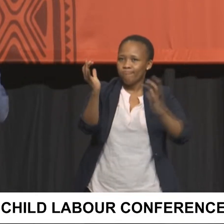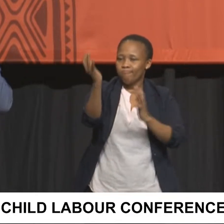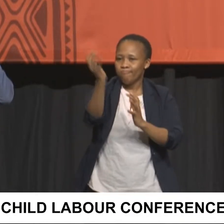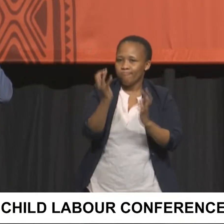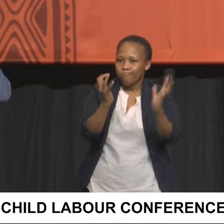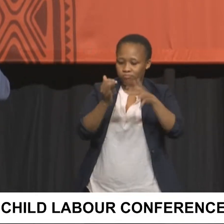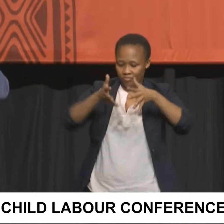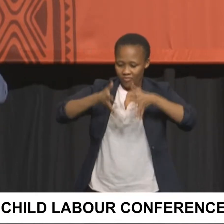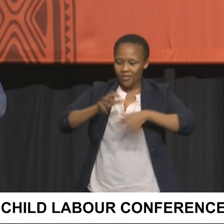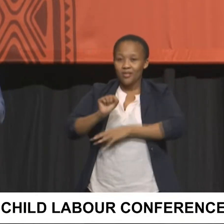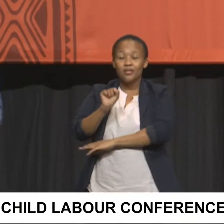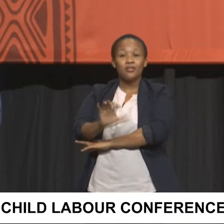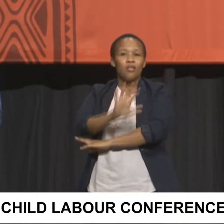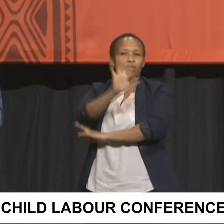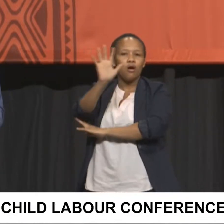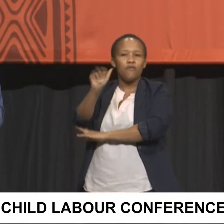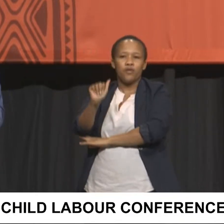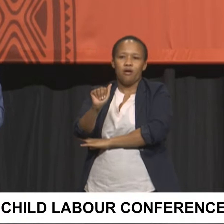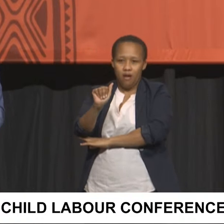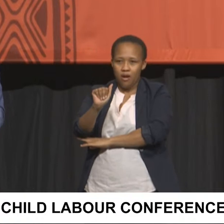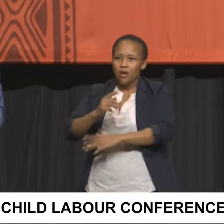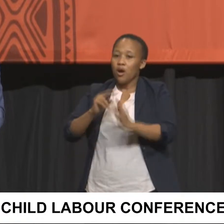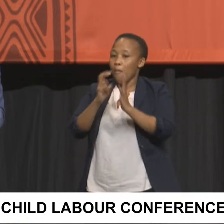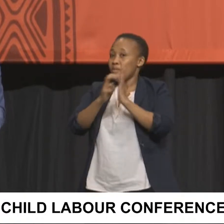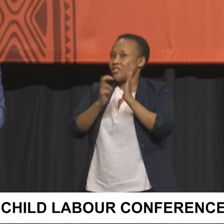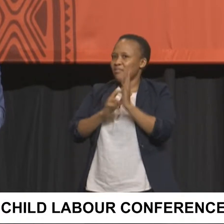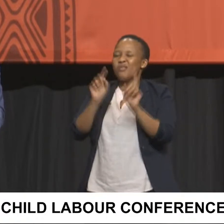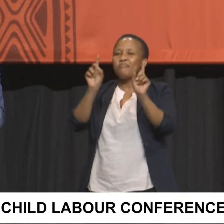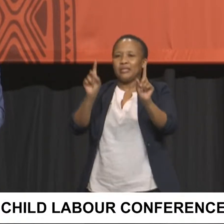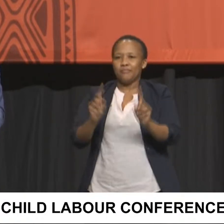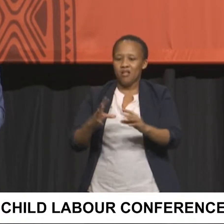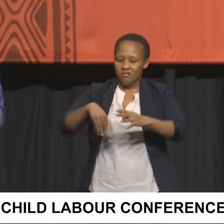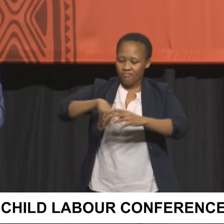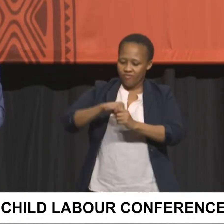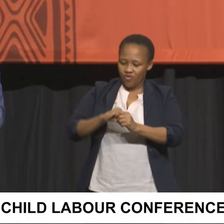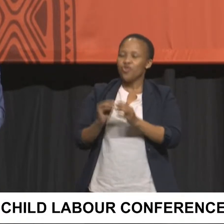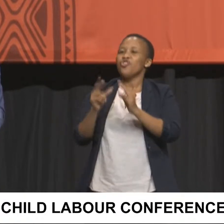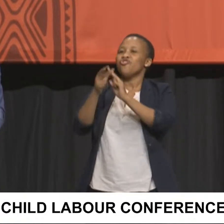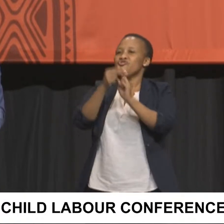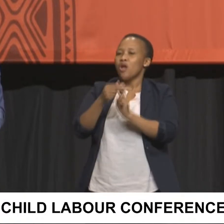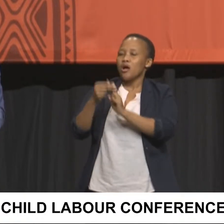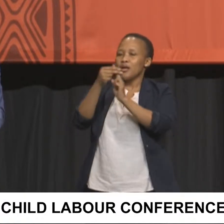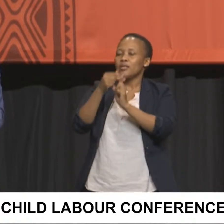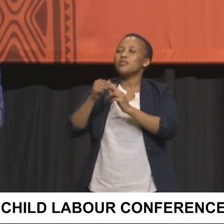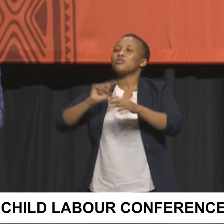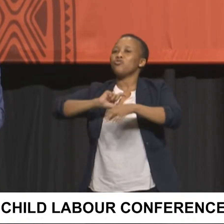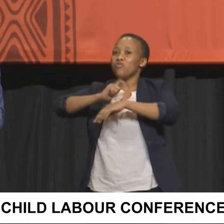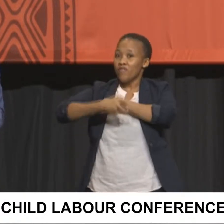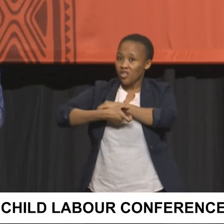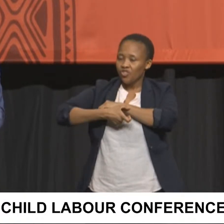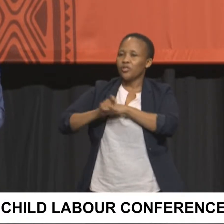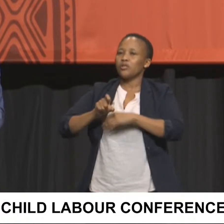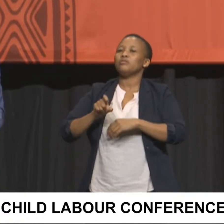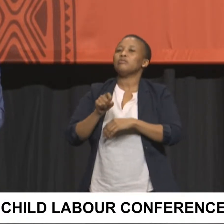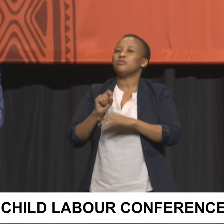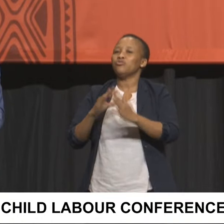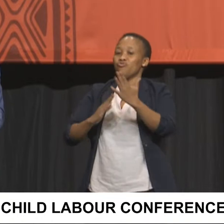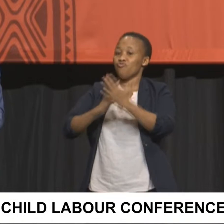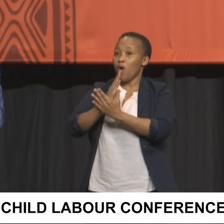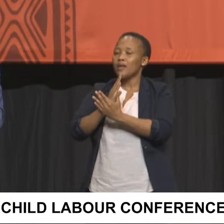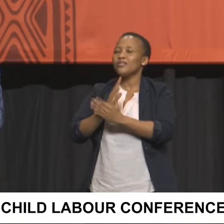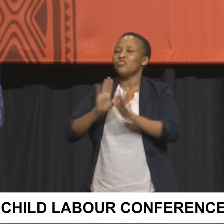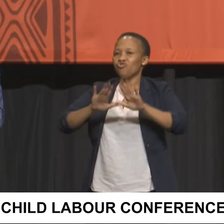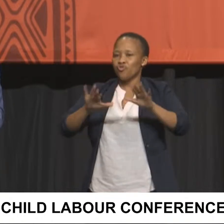Other instruments giving effect to this principle include the United Nations Convention on the Rights of the Child, particularly